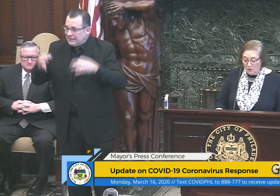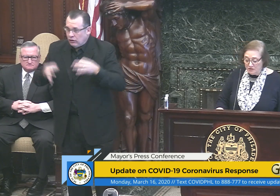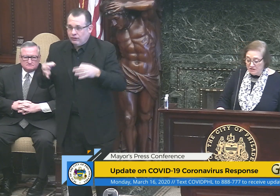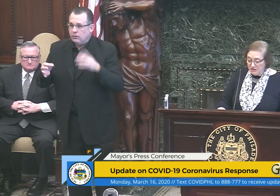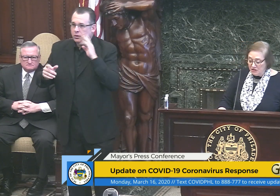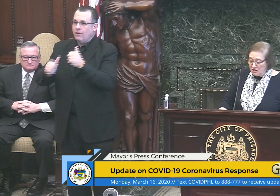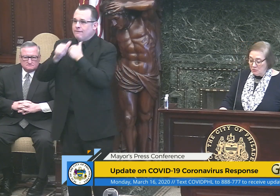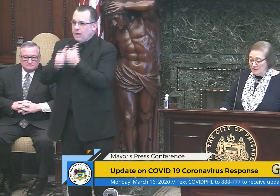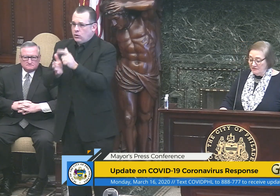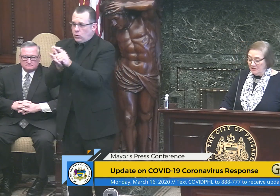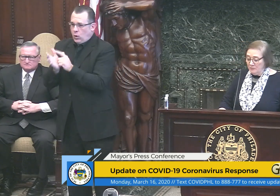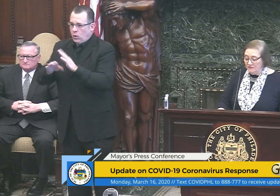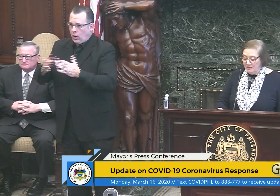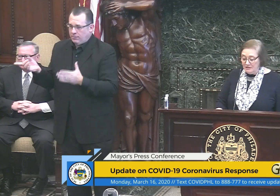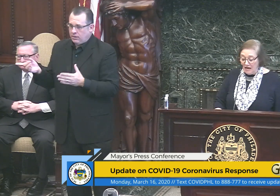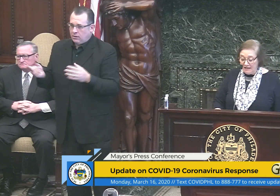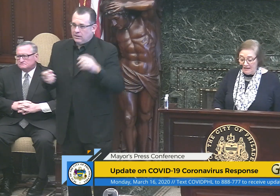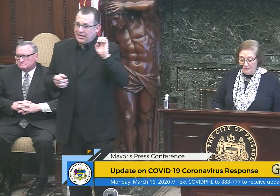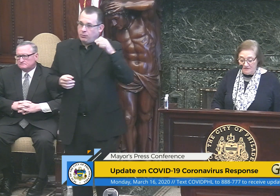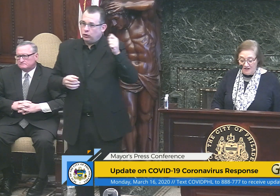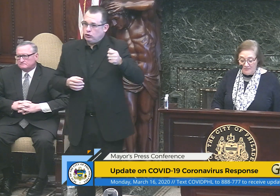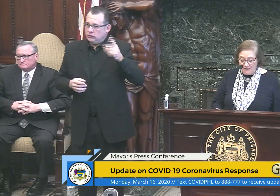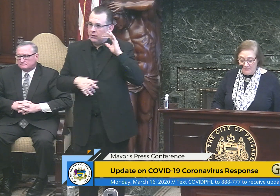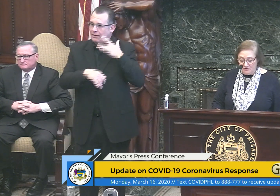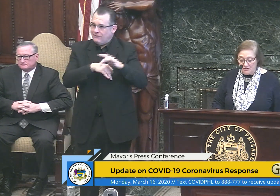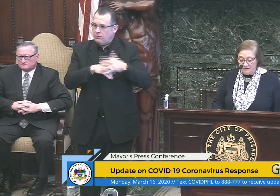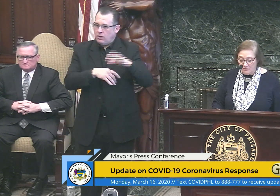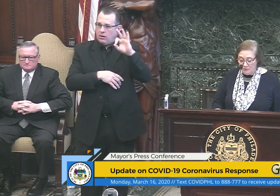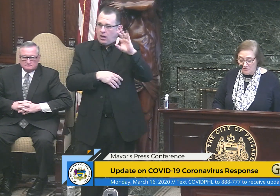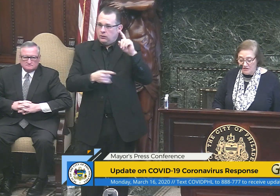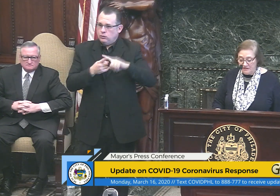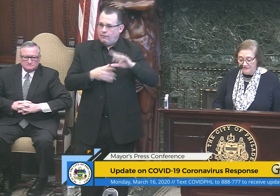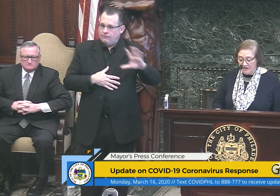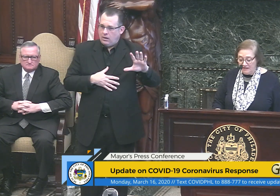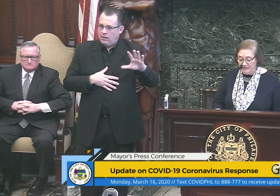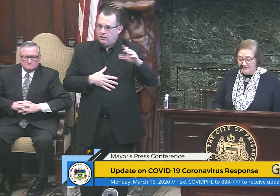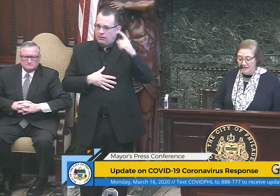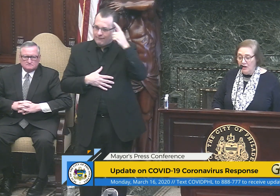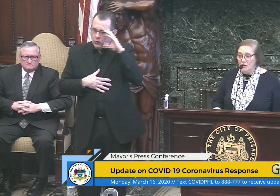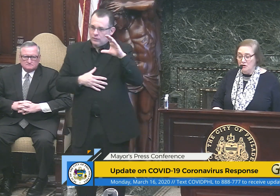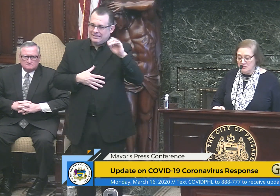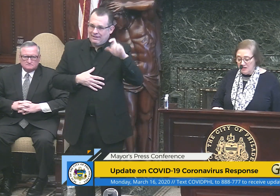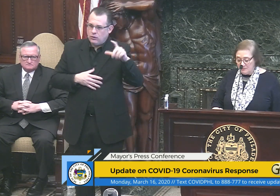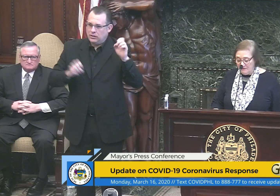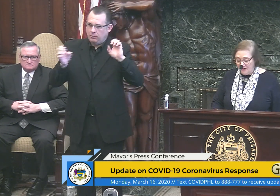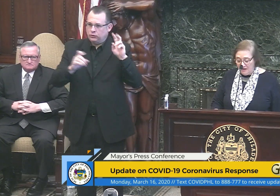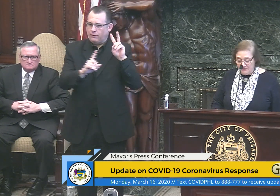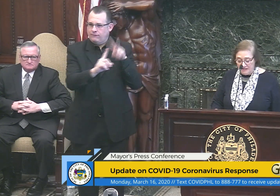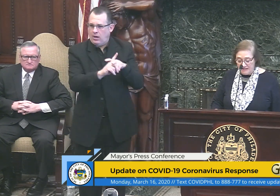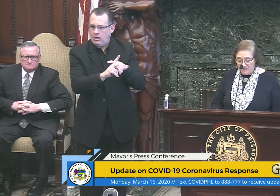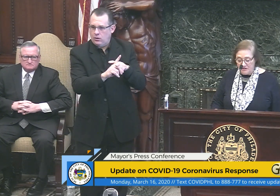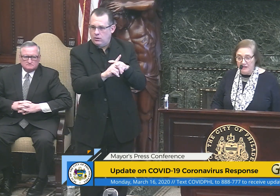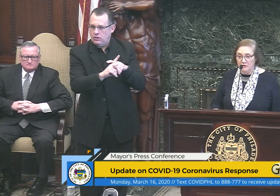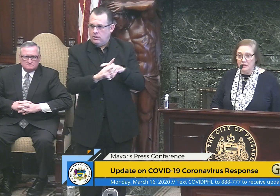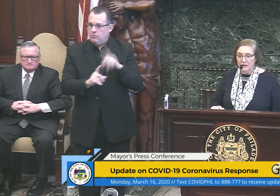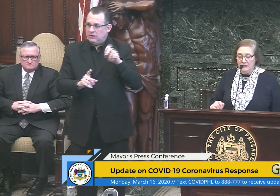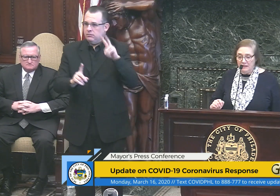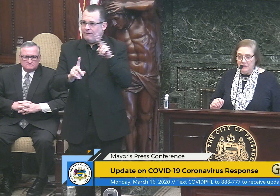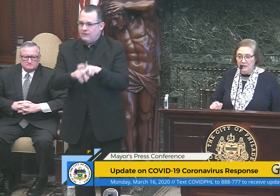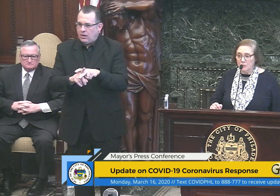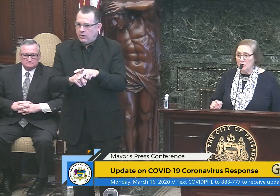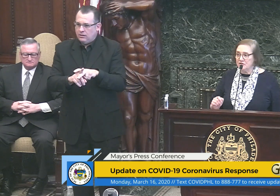An emergency judge will be available from 9 a.m. to 5 p.m. for civil emergency filings. Those must be filed in the Stout